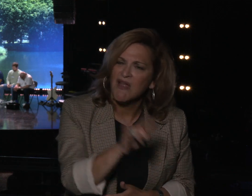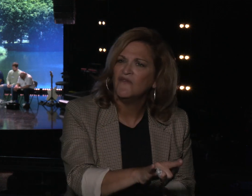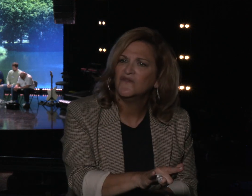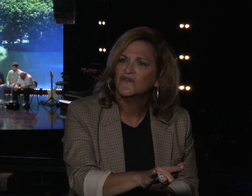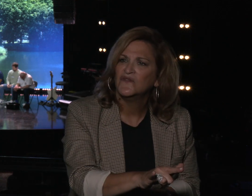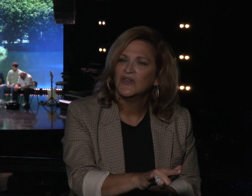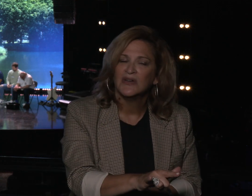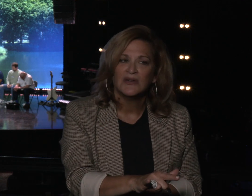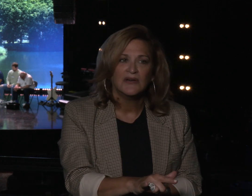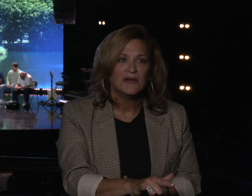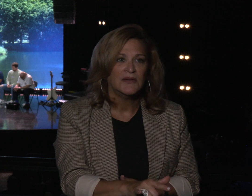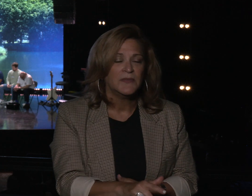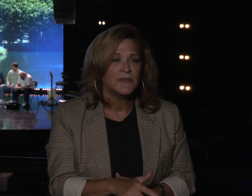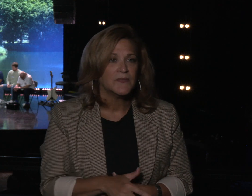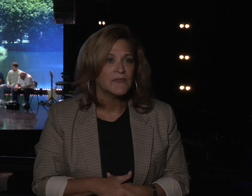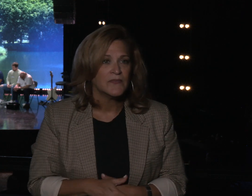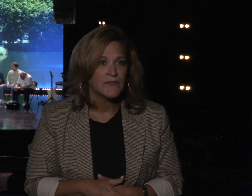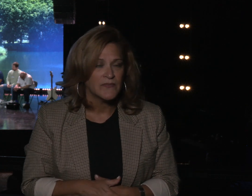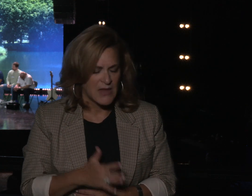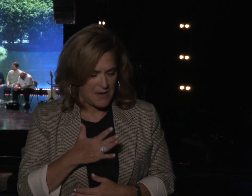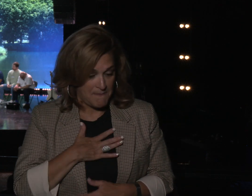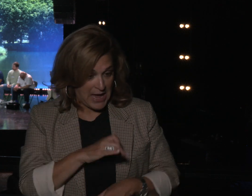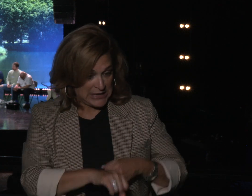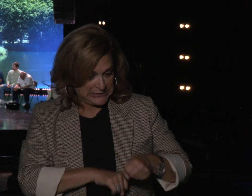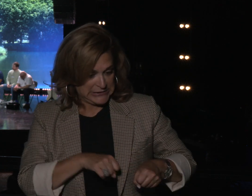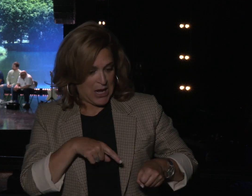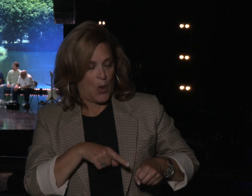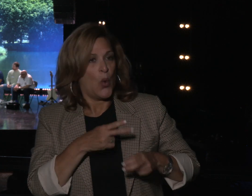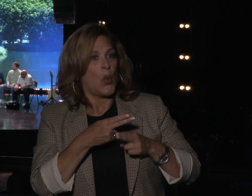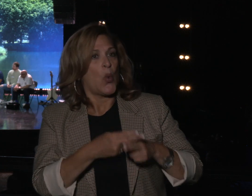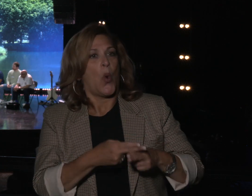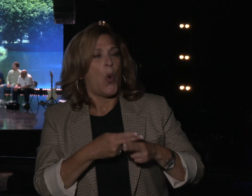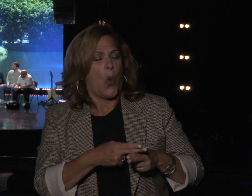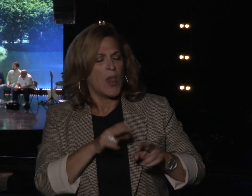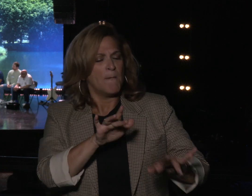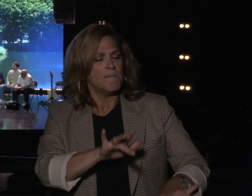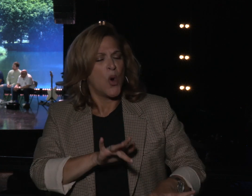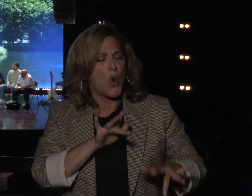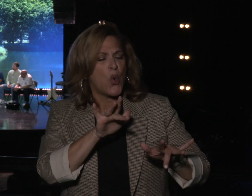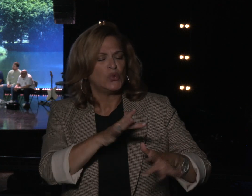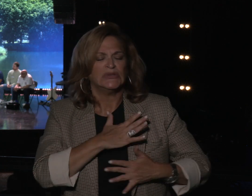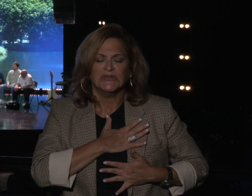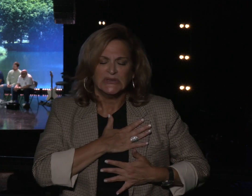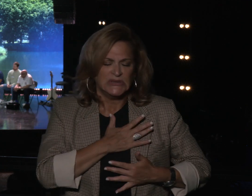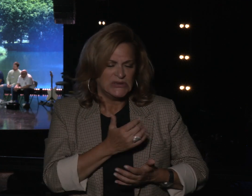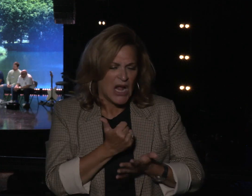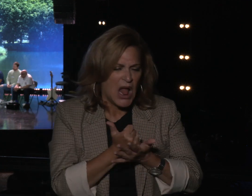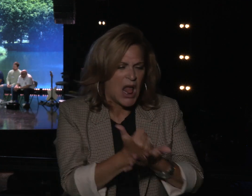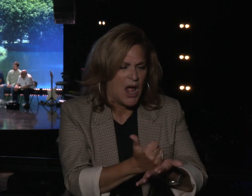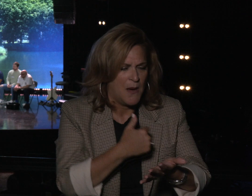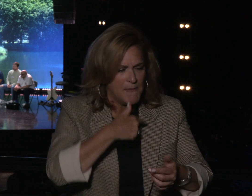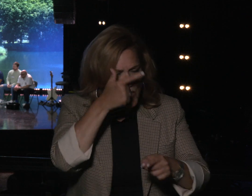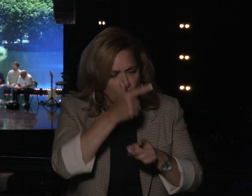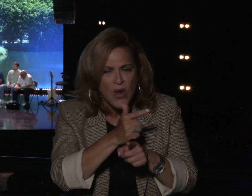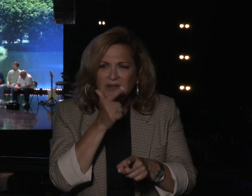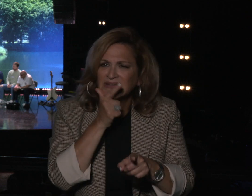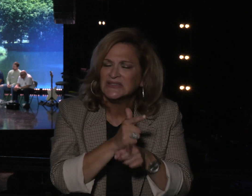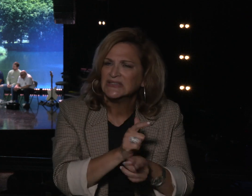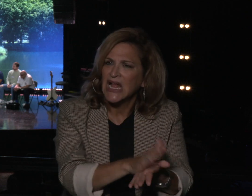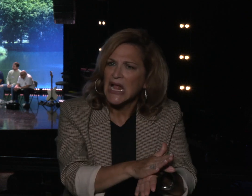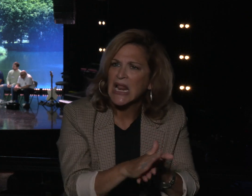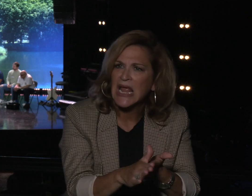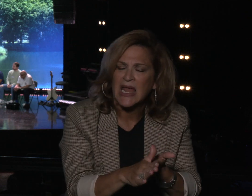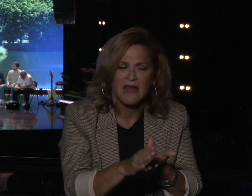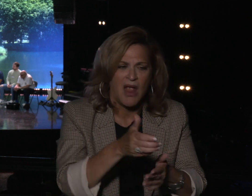I take up the towel of mercy. I'm committed to getting my brothers and my sisters cleansed and reinstalled into the ministry that